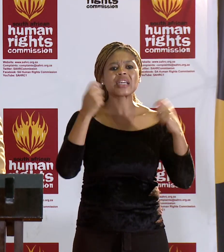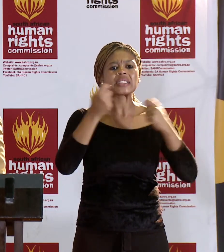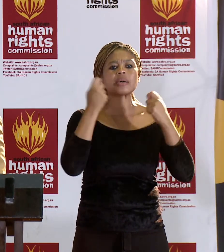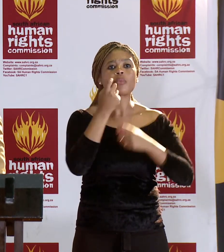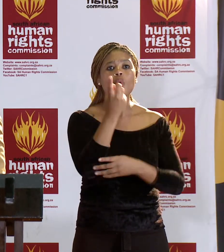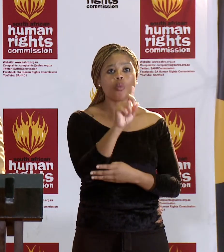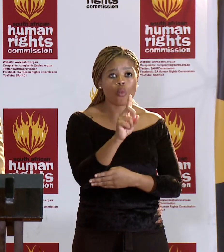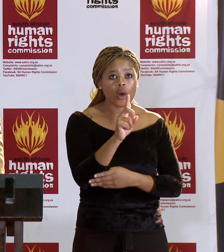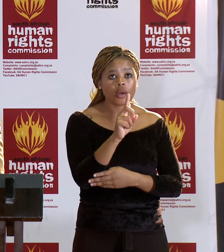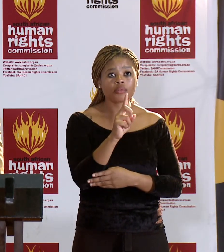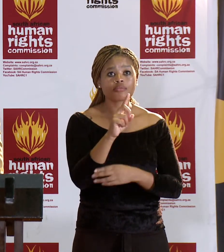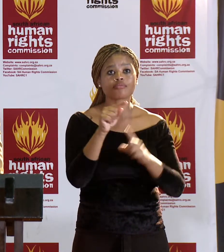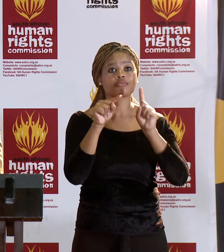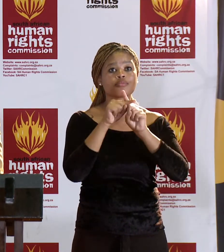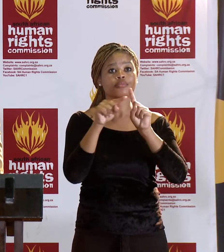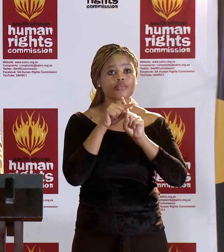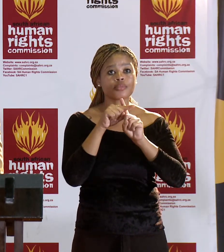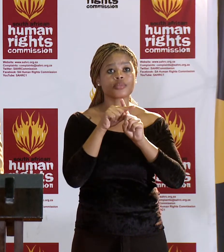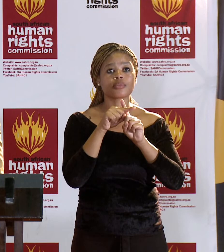what?